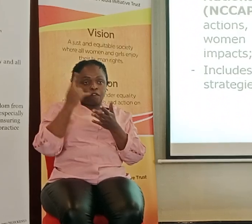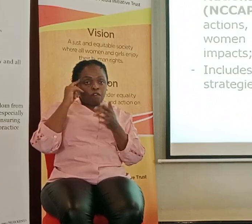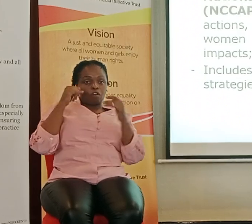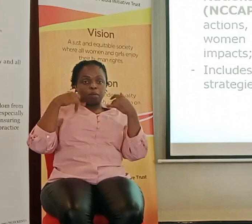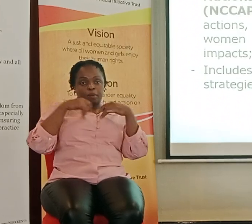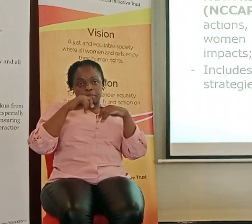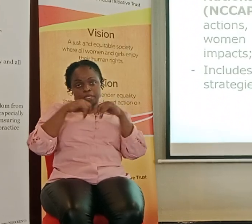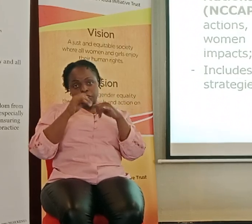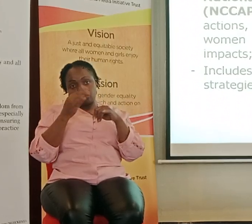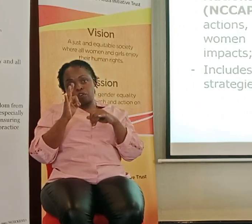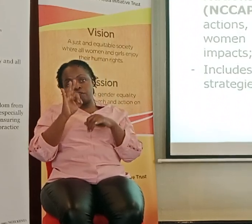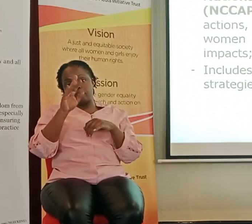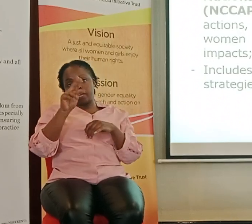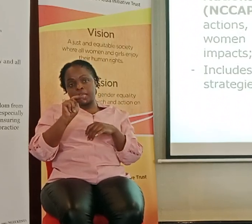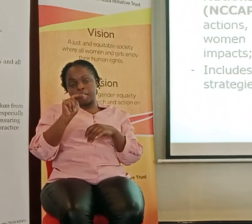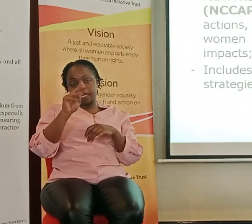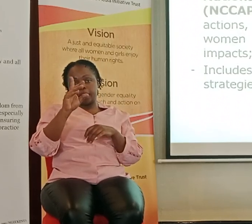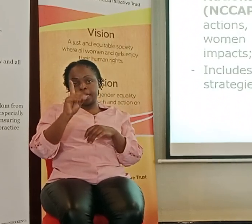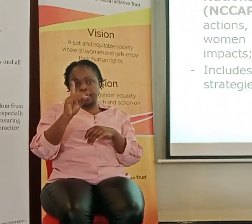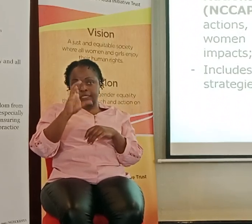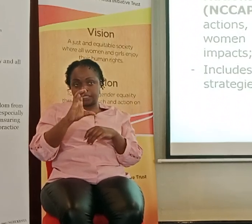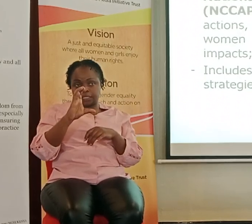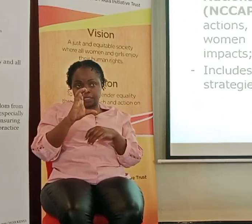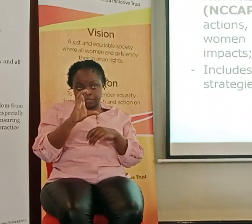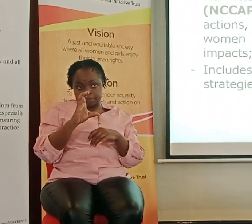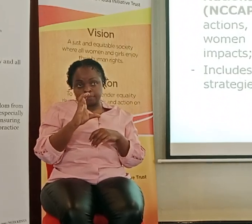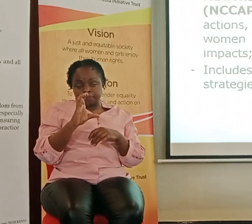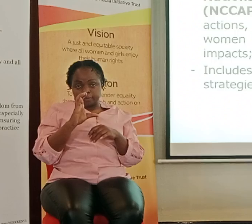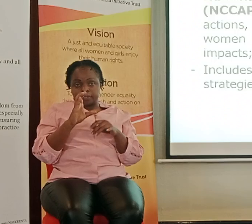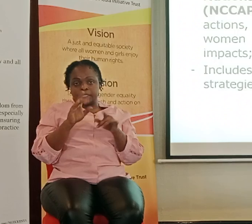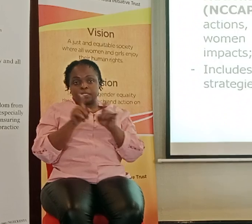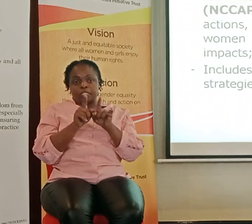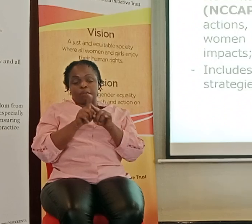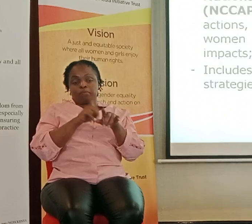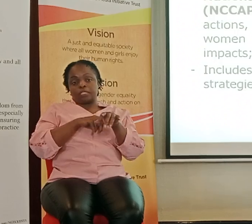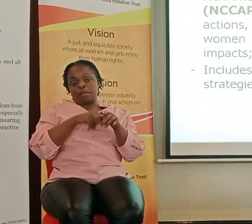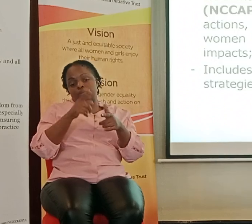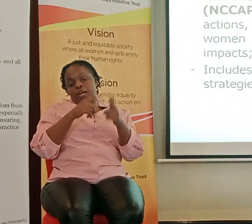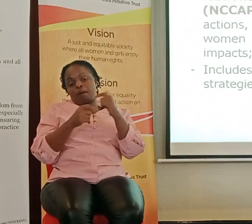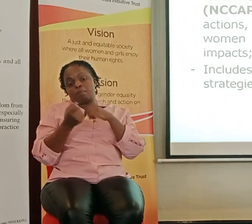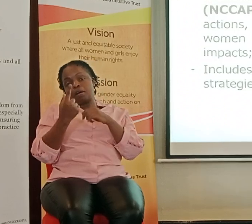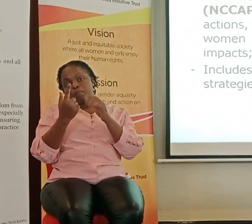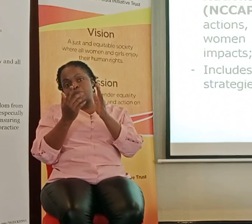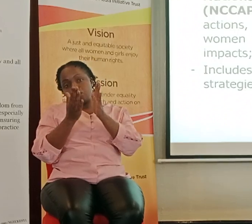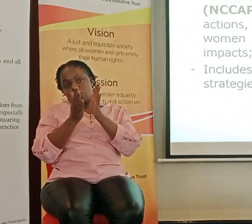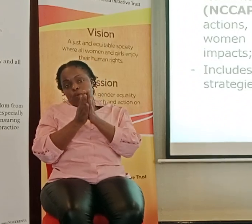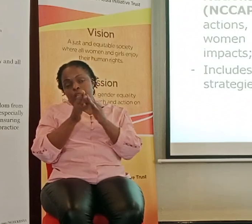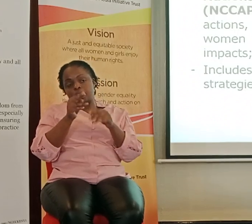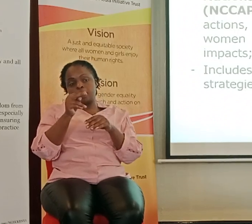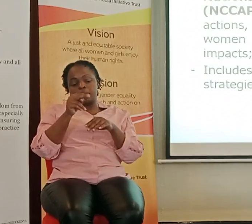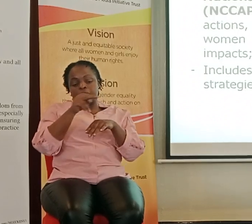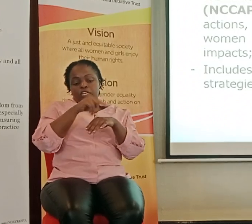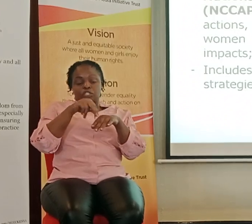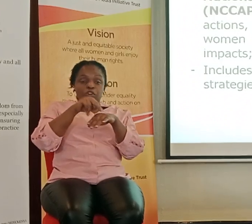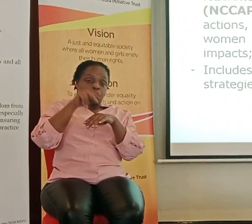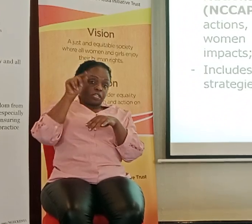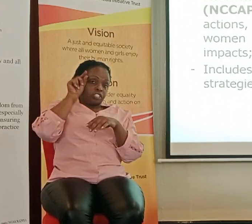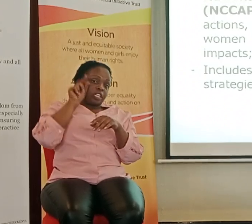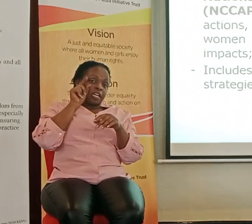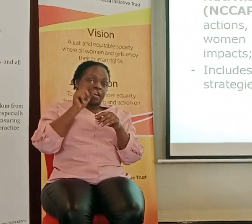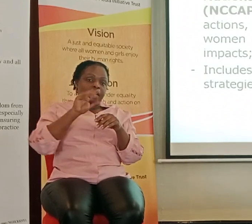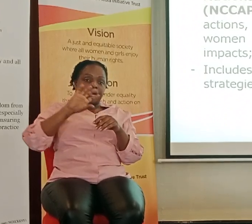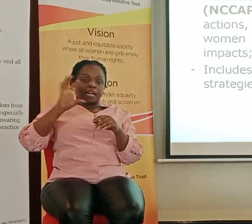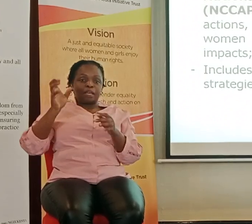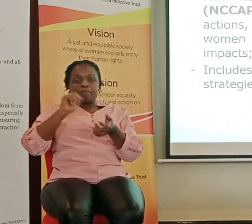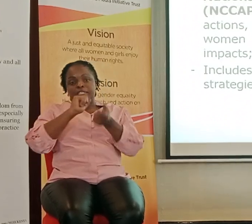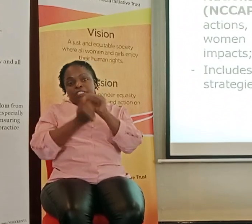implementation of the NDC. And so even as we come up with the National Gender and Climate Change Action